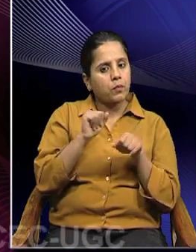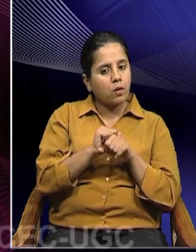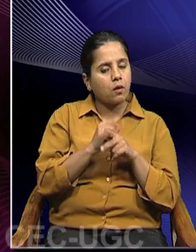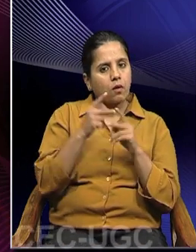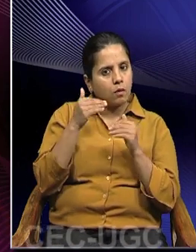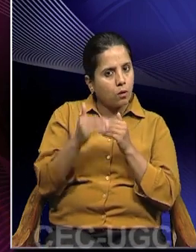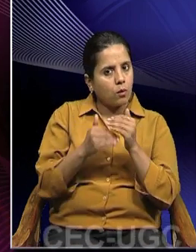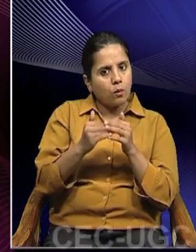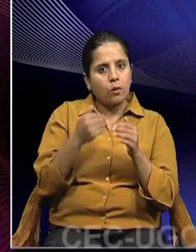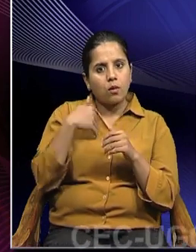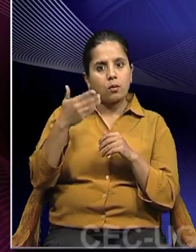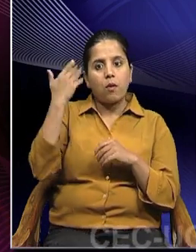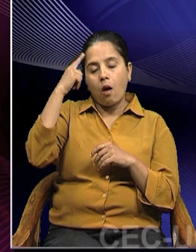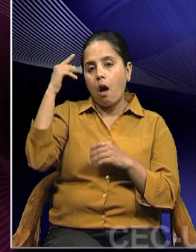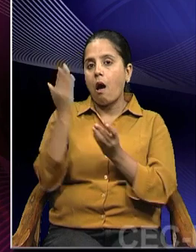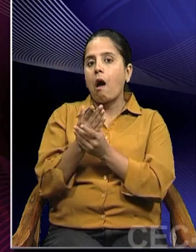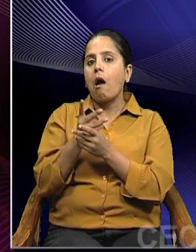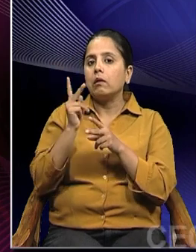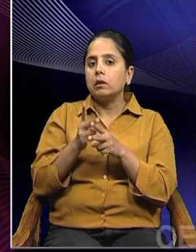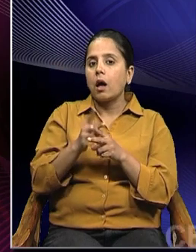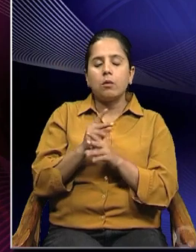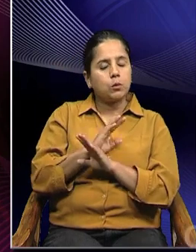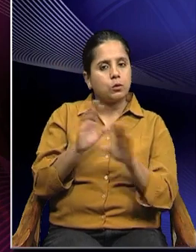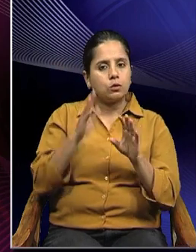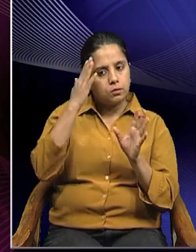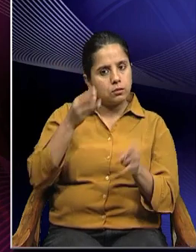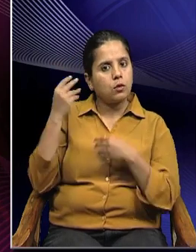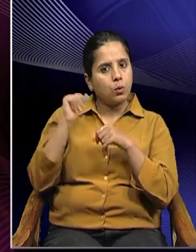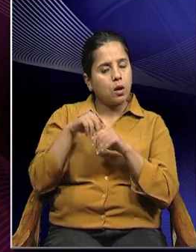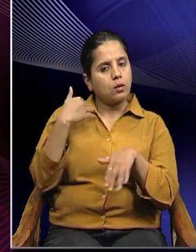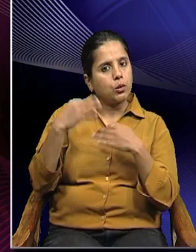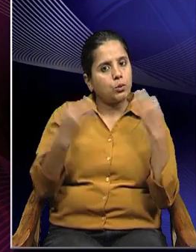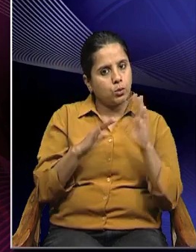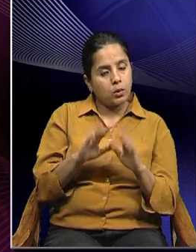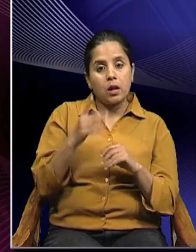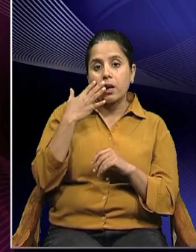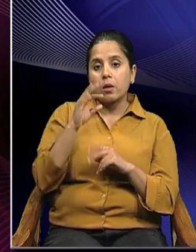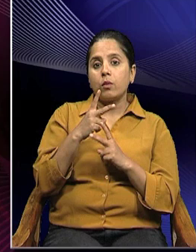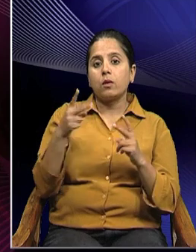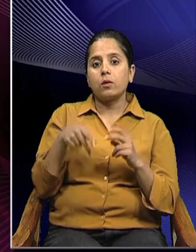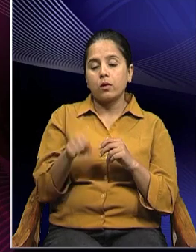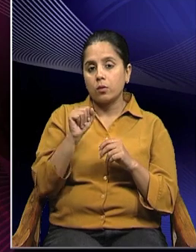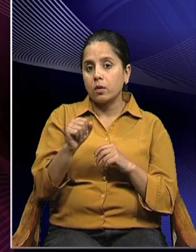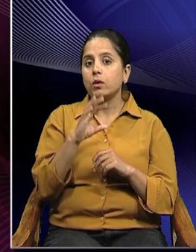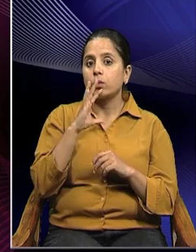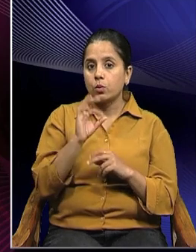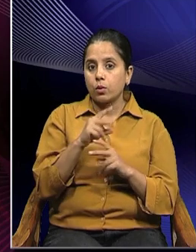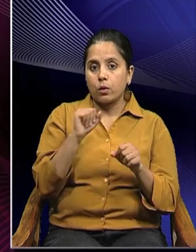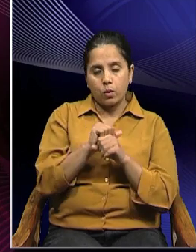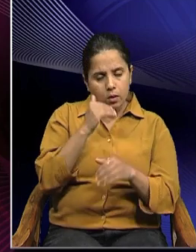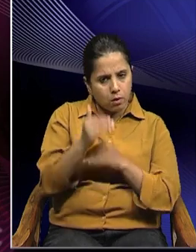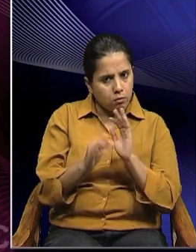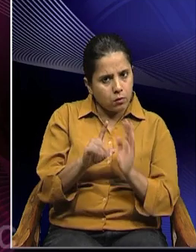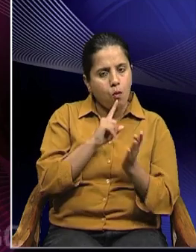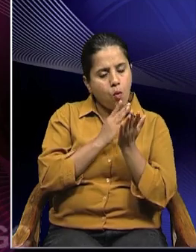should keep on doing good works. So another important one sutra is Satyam Vad Dharmam Char, be truthful